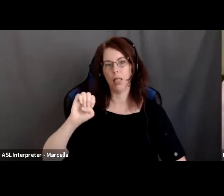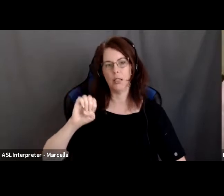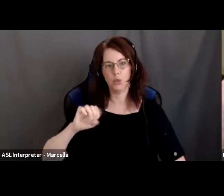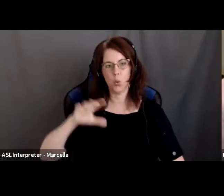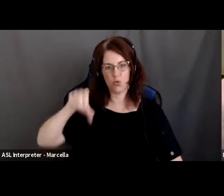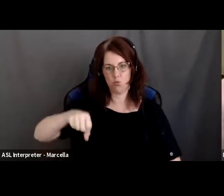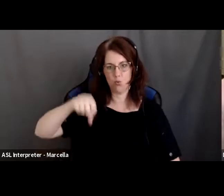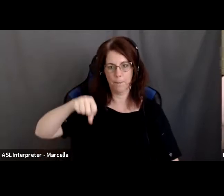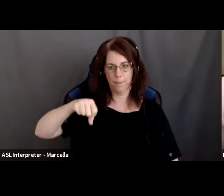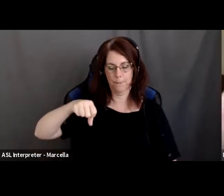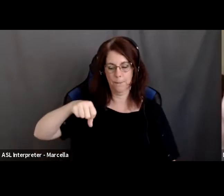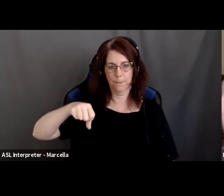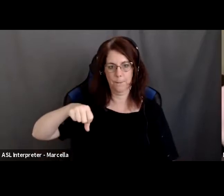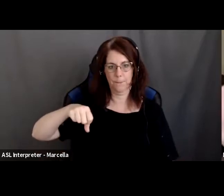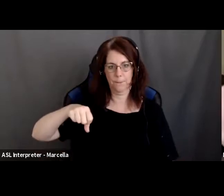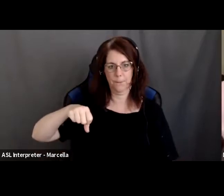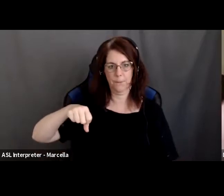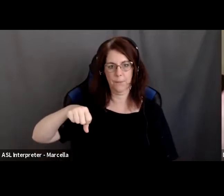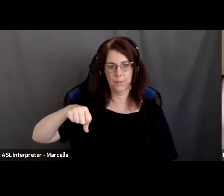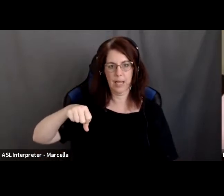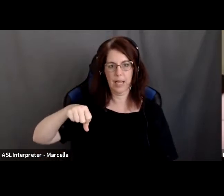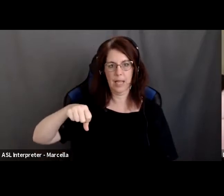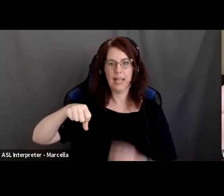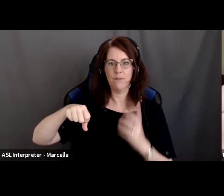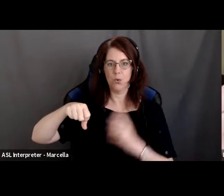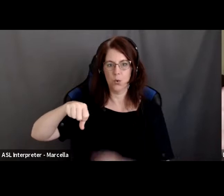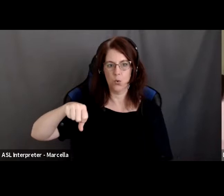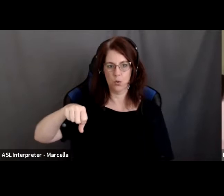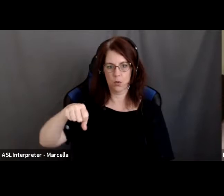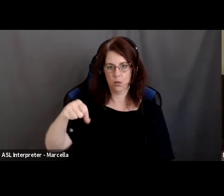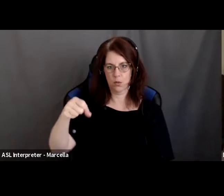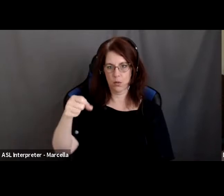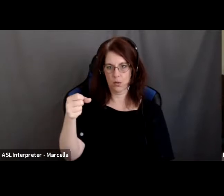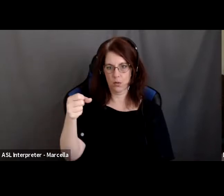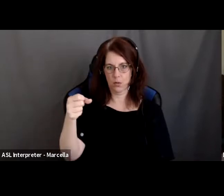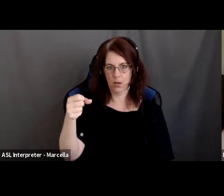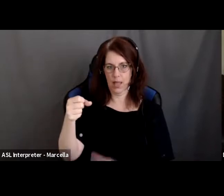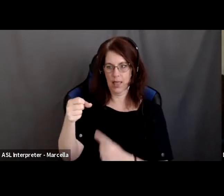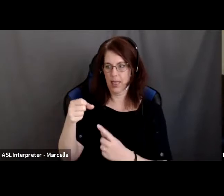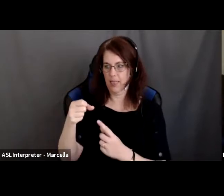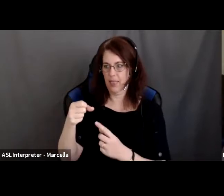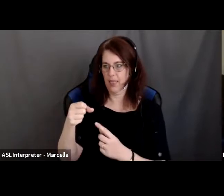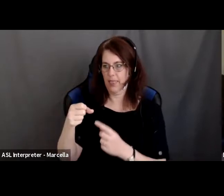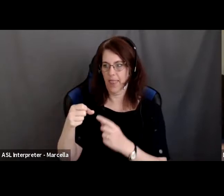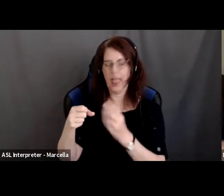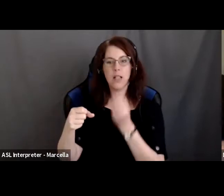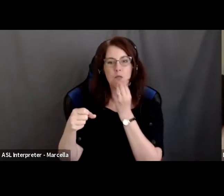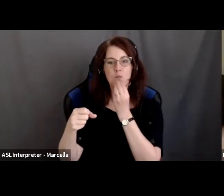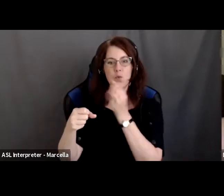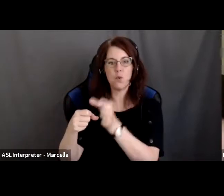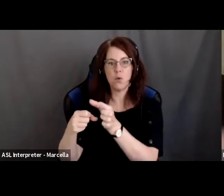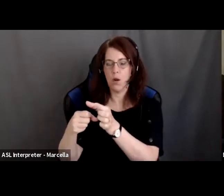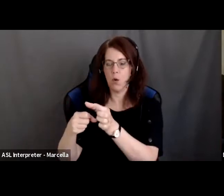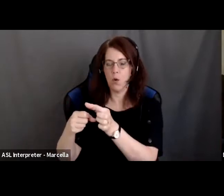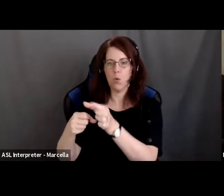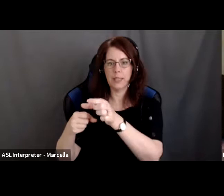the spoon, if you twist your hand down, that the spoon part will actually stay